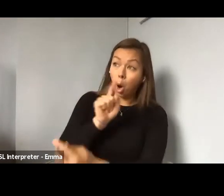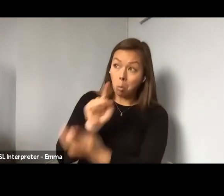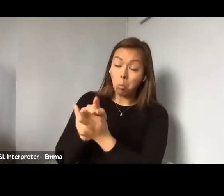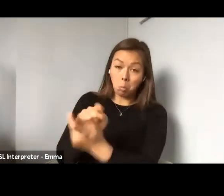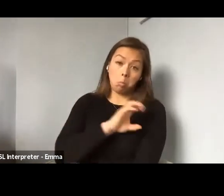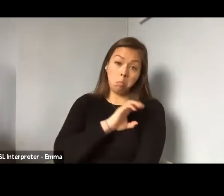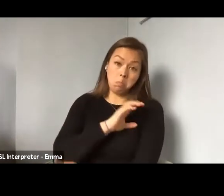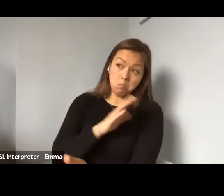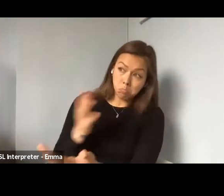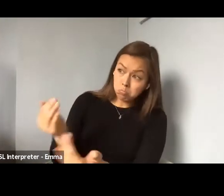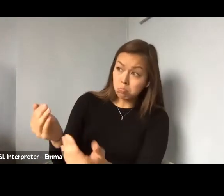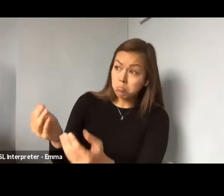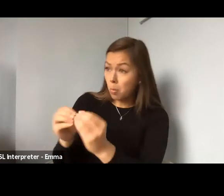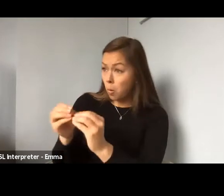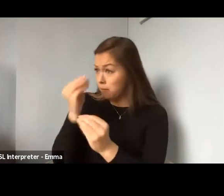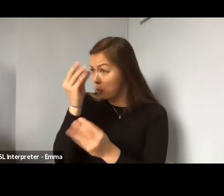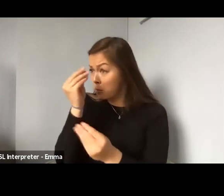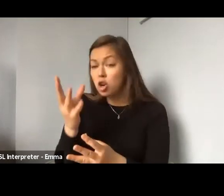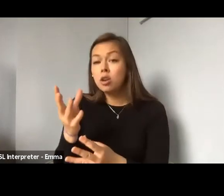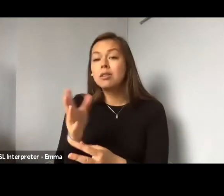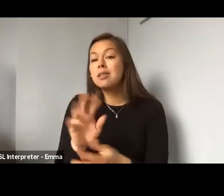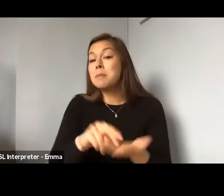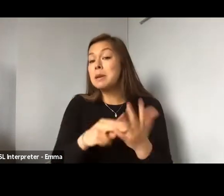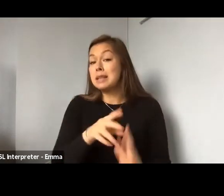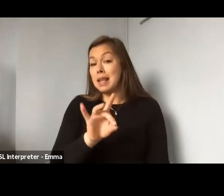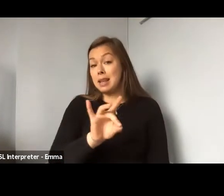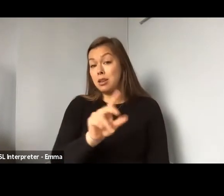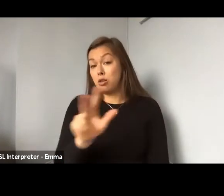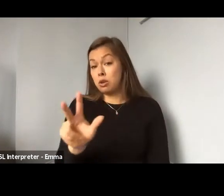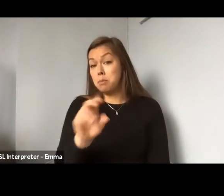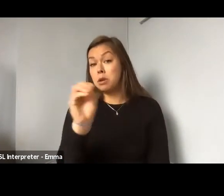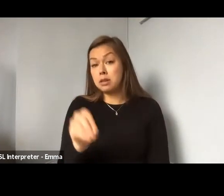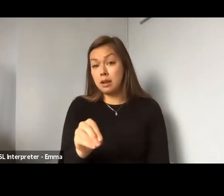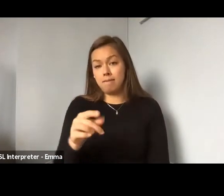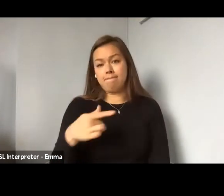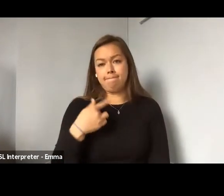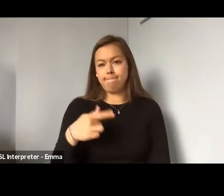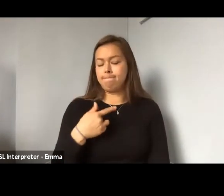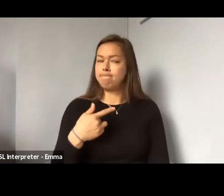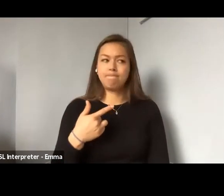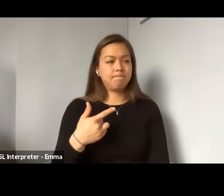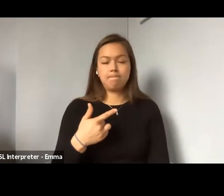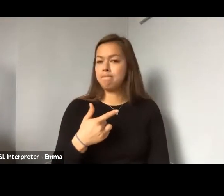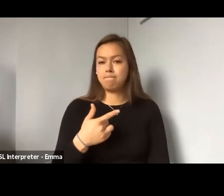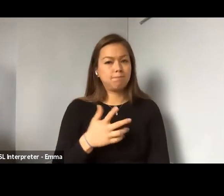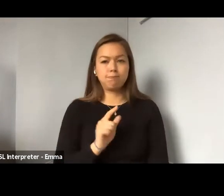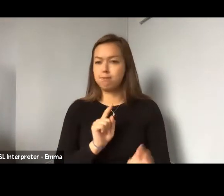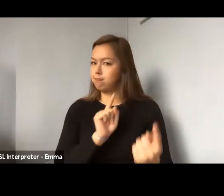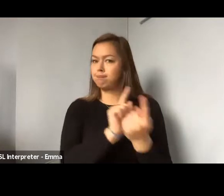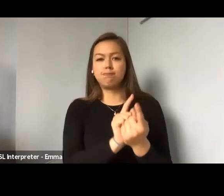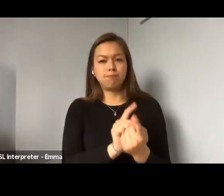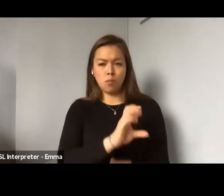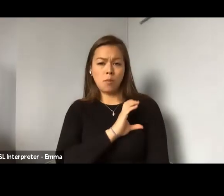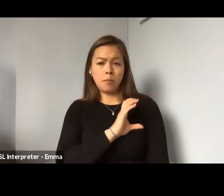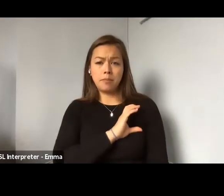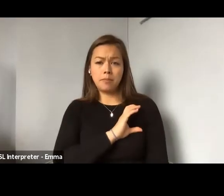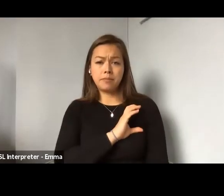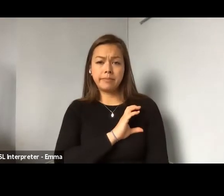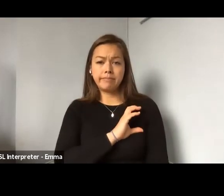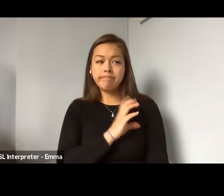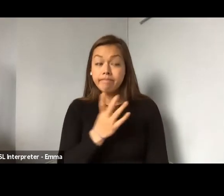with dating violence. And part of that we have to acknowledge could be from the long and difficult history that the police forces in